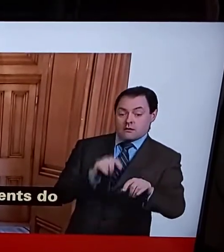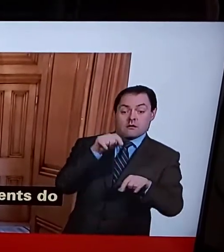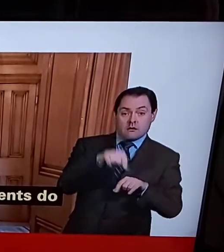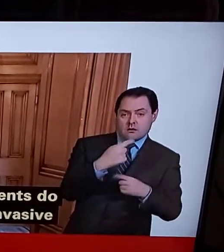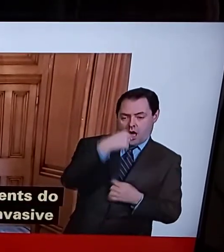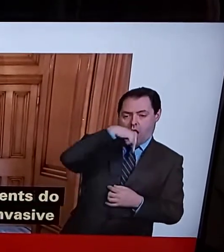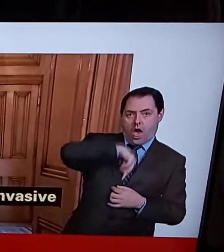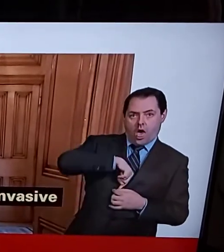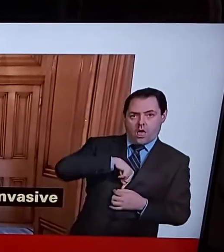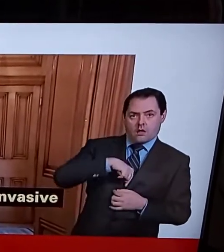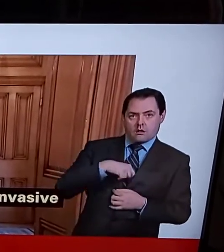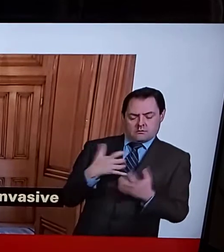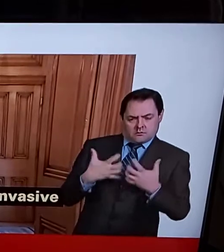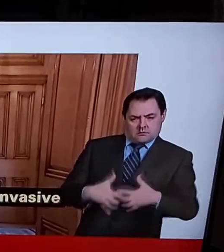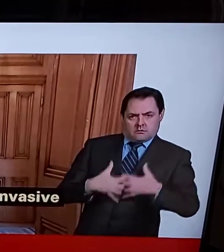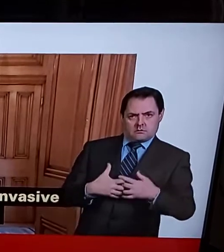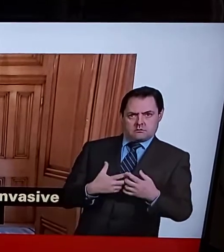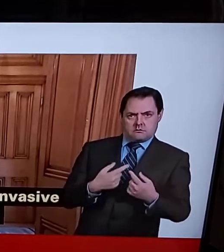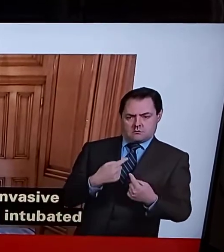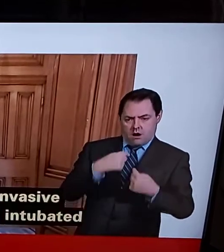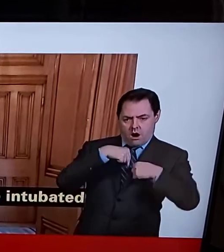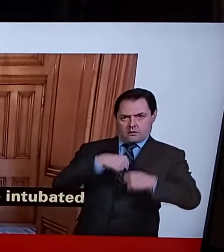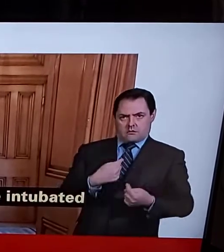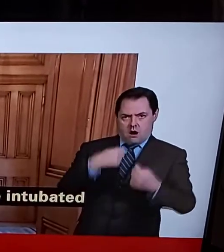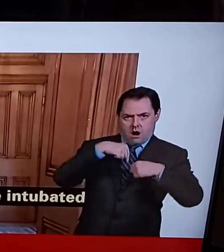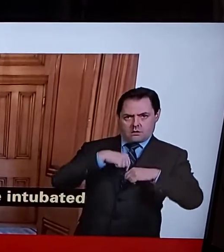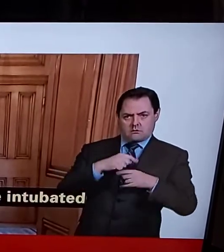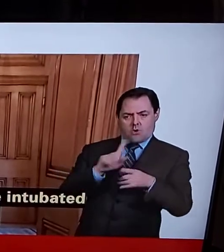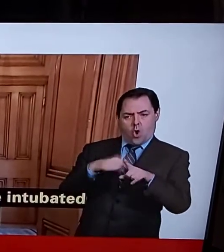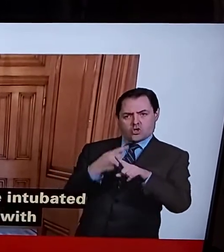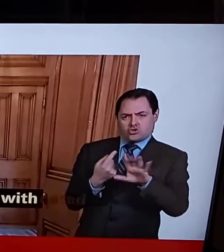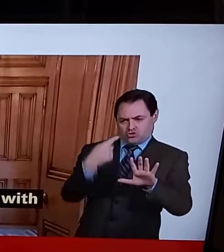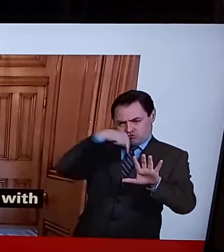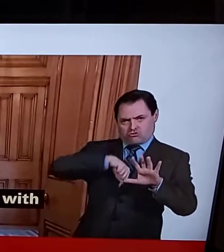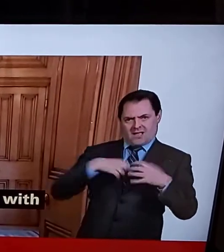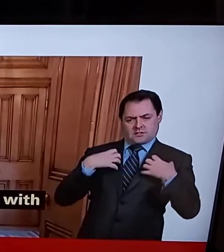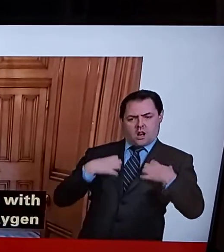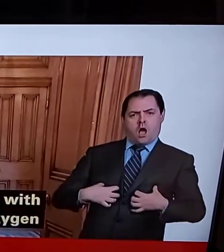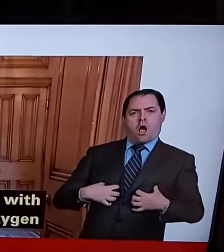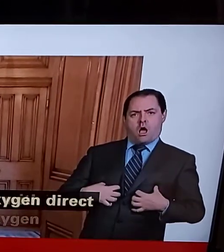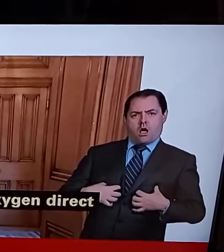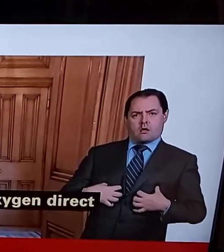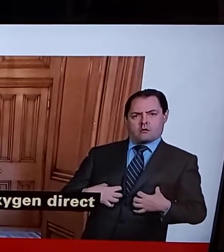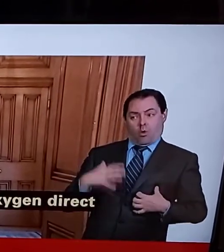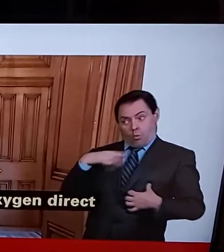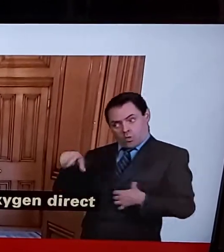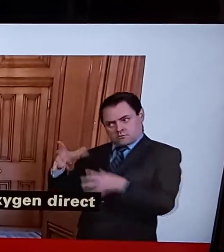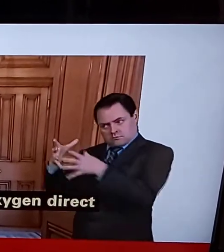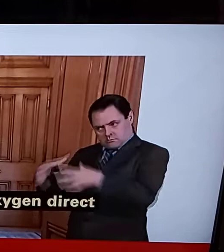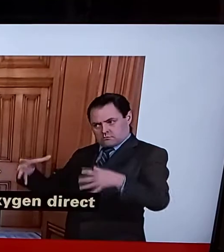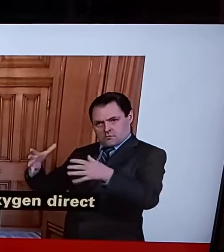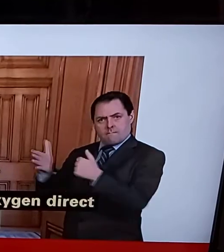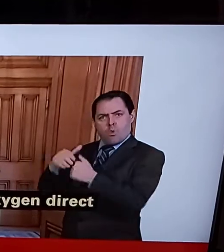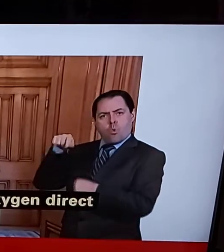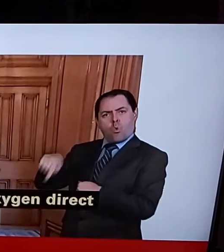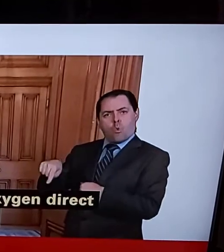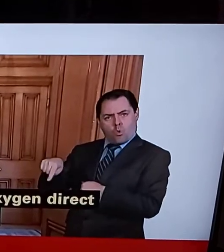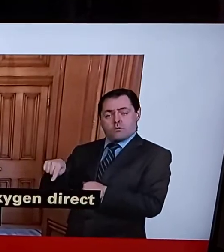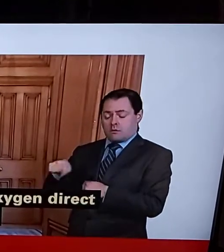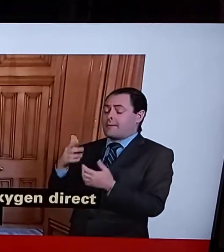supported to breathe with machinery which takes oxygen direct into their lungs. We've secured new non-invasive capacity with